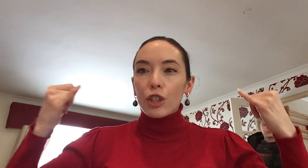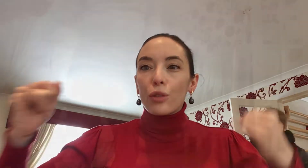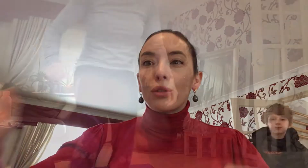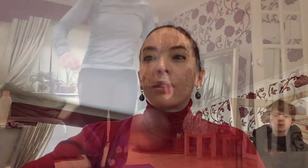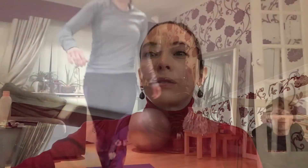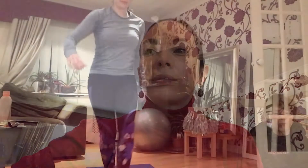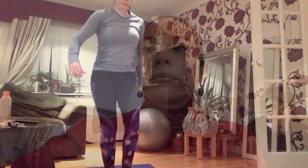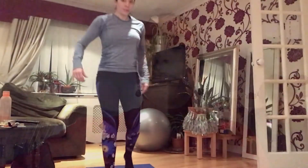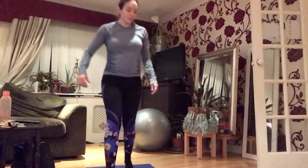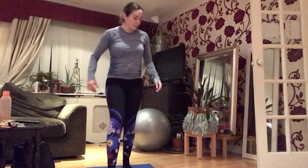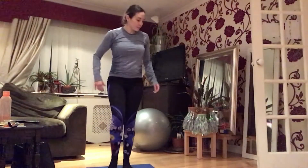too.